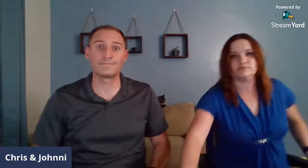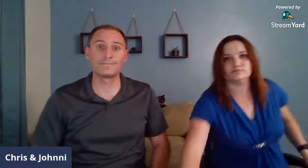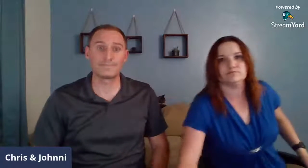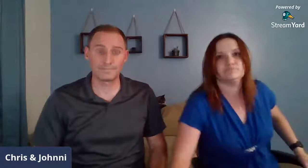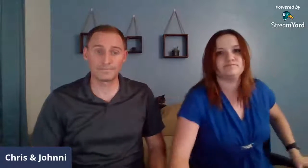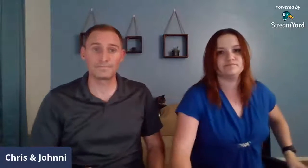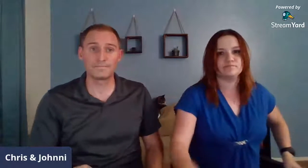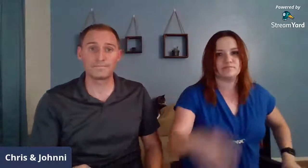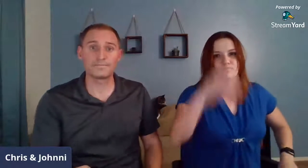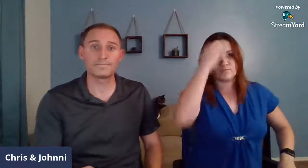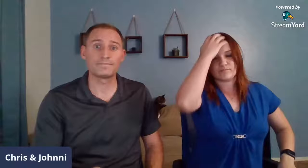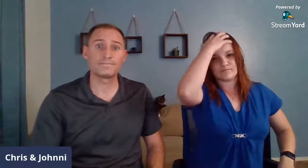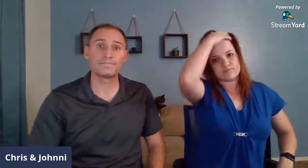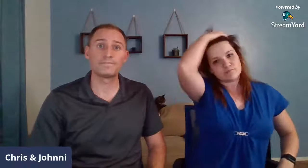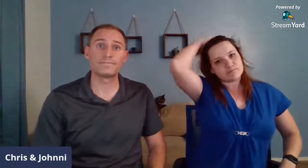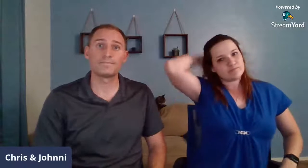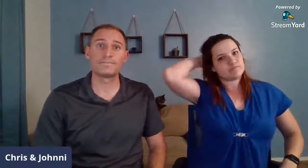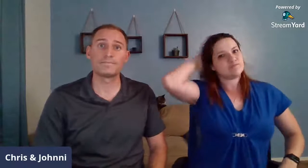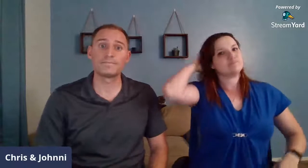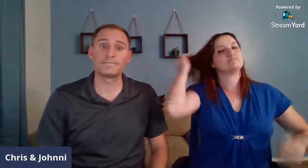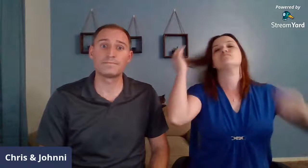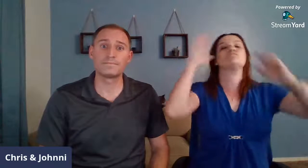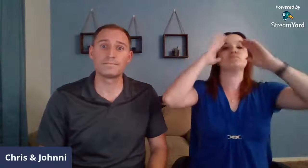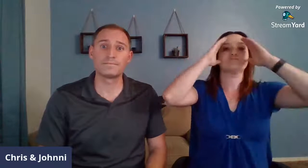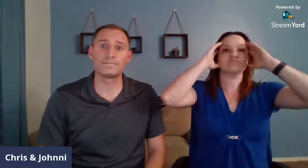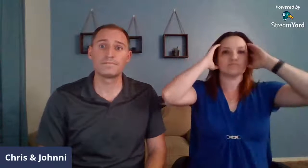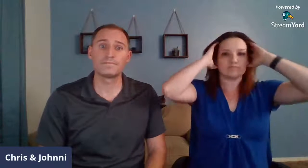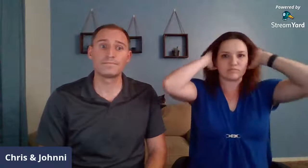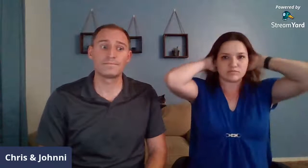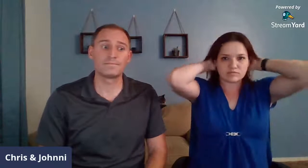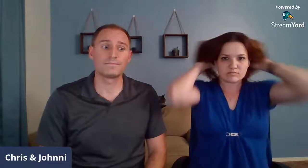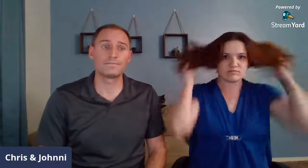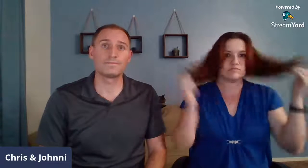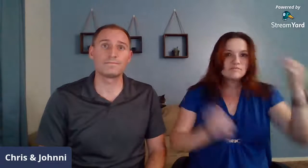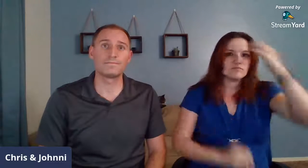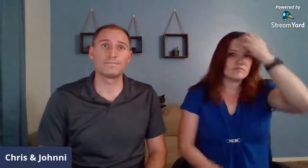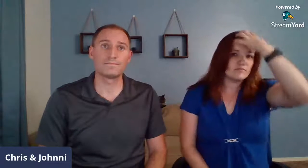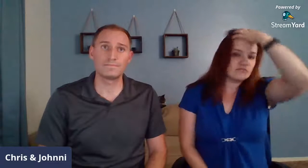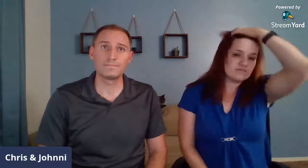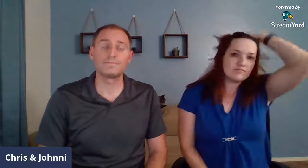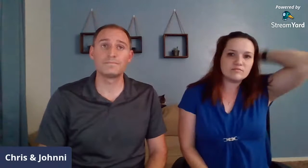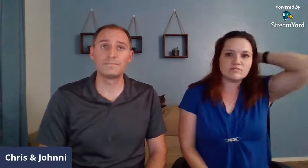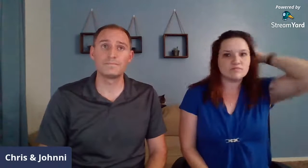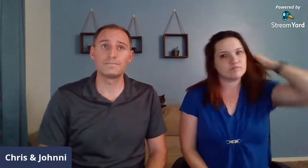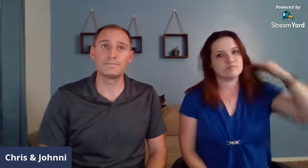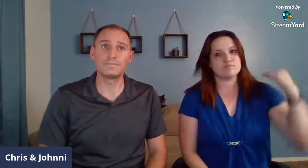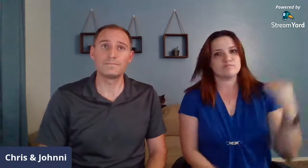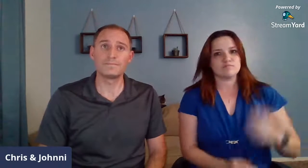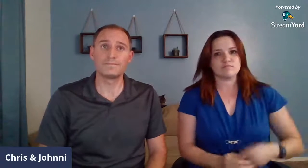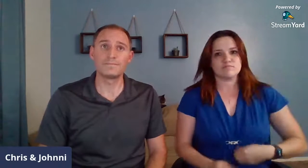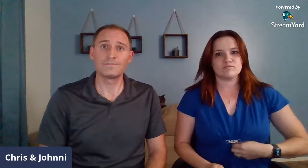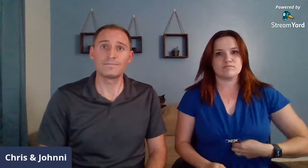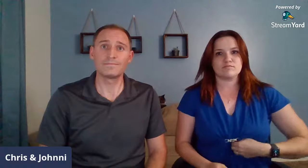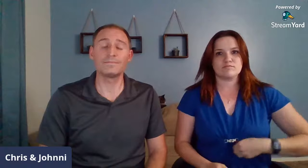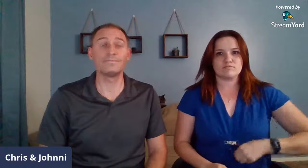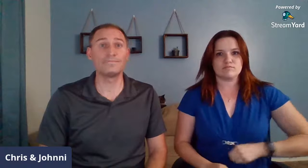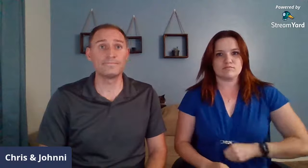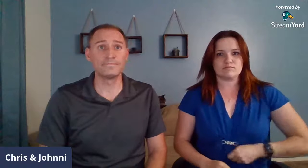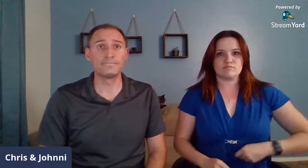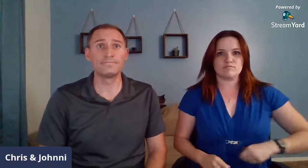that. A lot of people were concerned about the captioning of that show by Netflix. And I'm actually going to